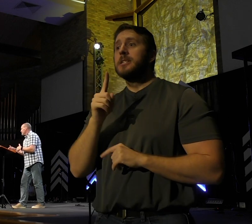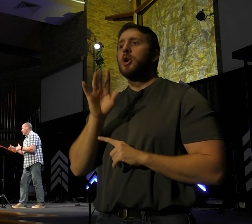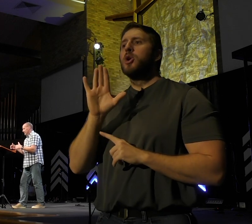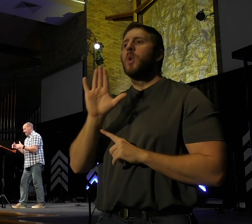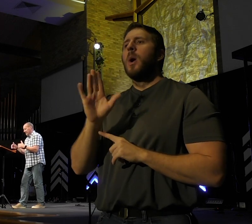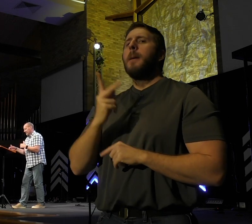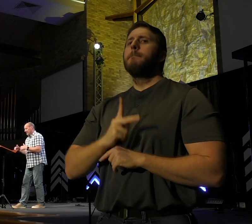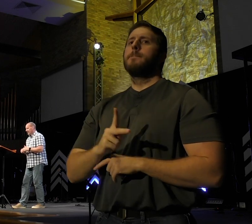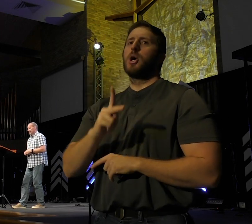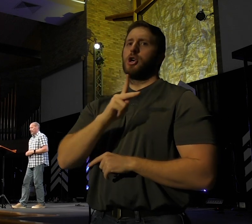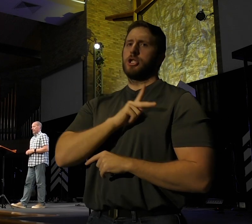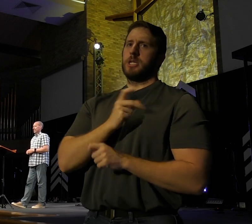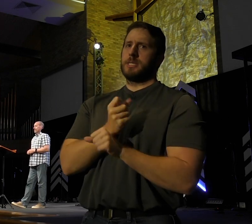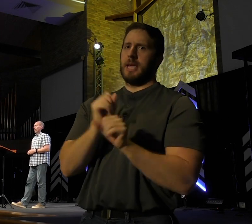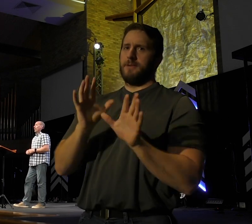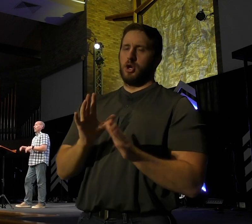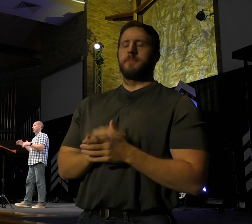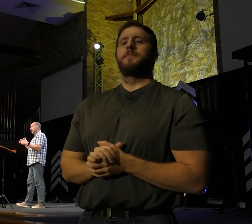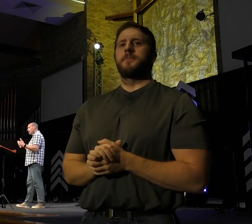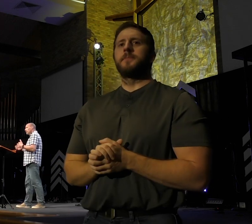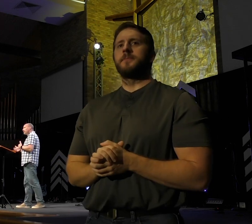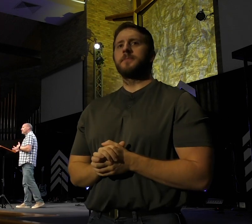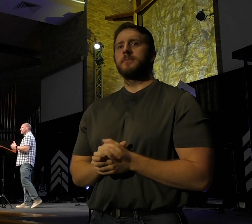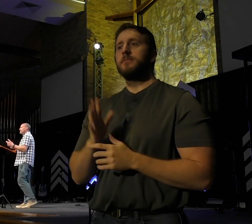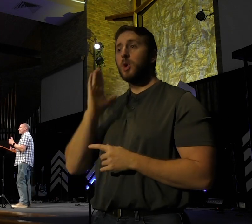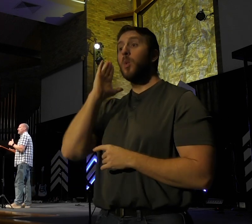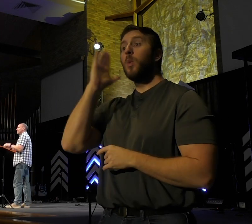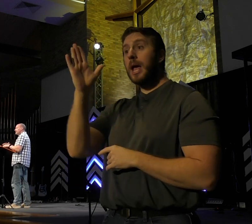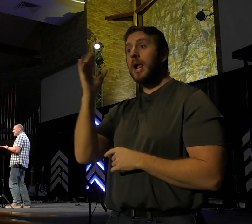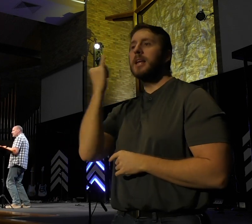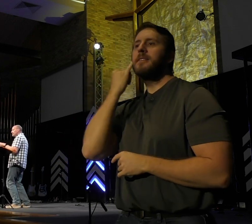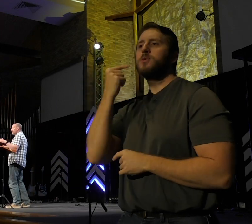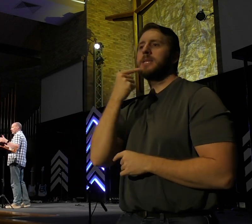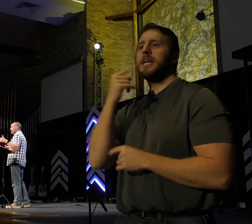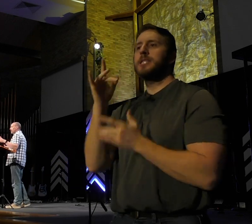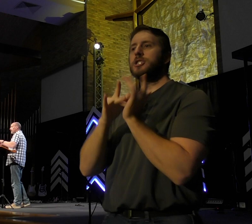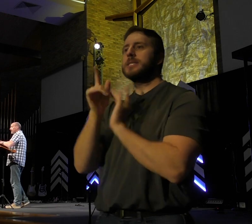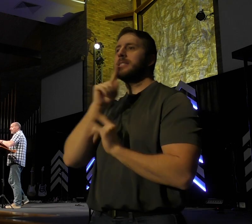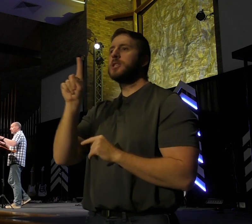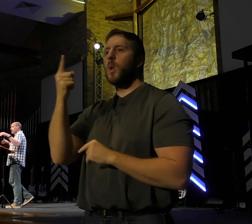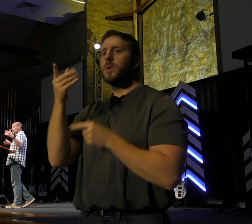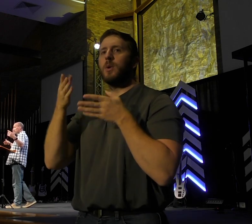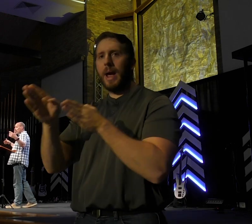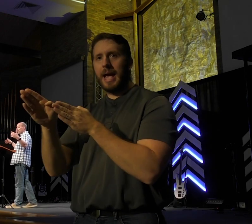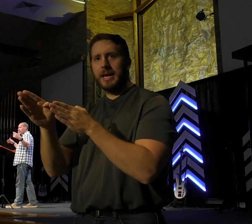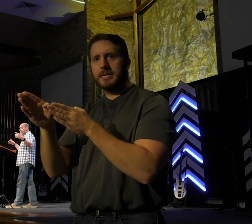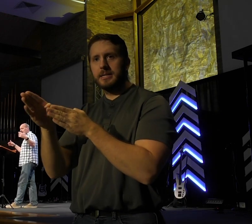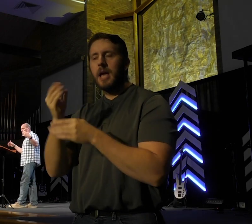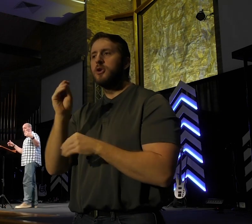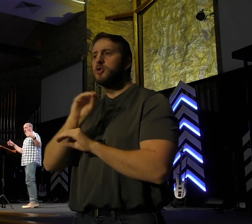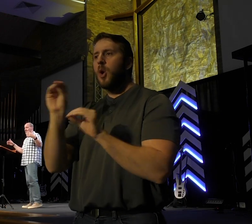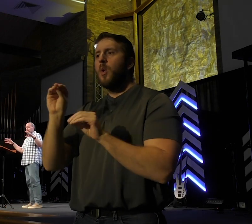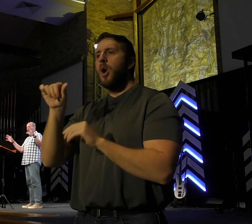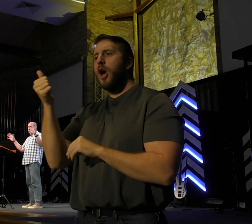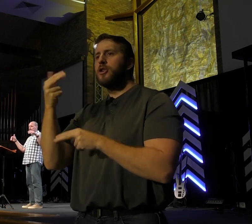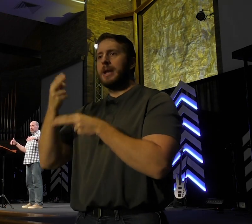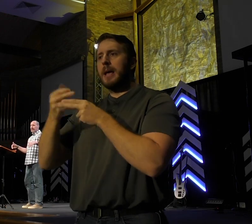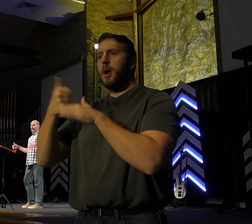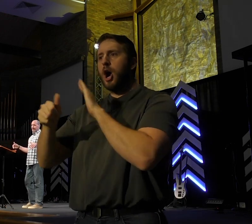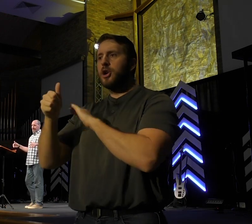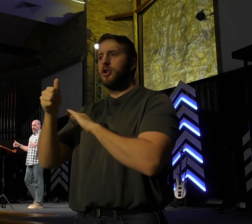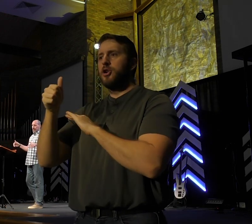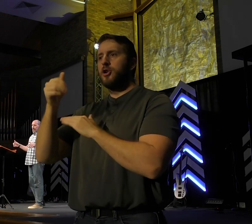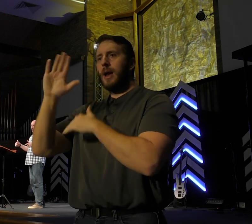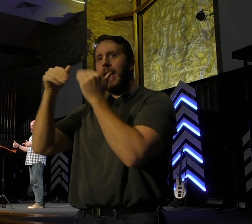your personal Savior. But you will if you say Jesus is the only way, and there is no other name under heaven given